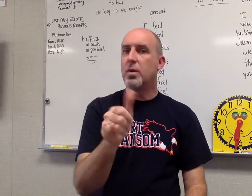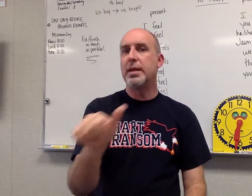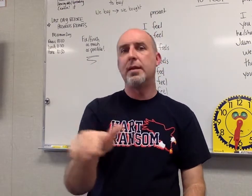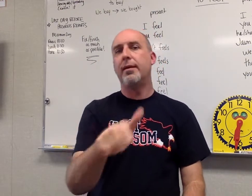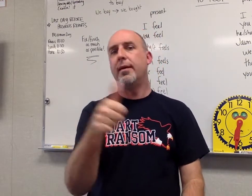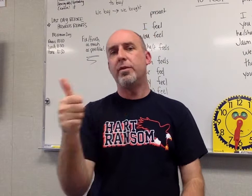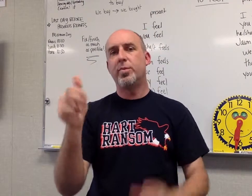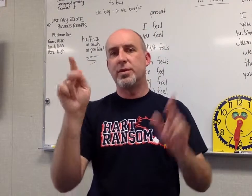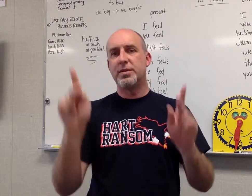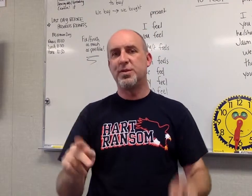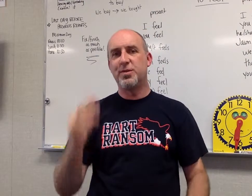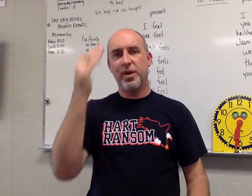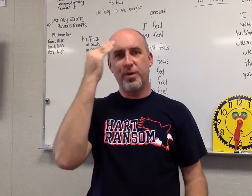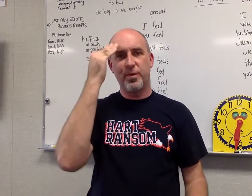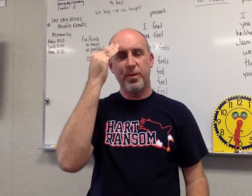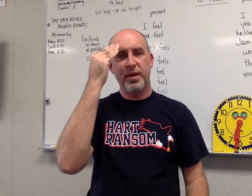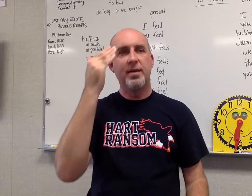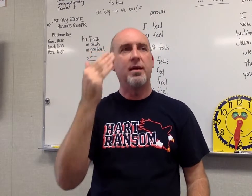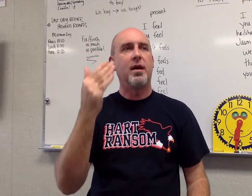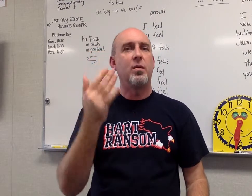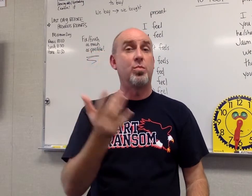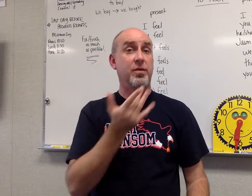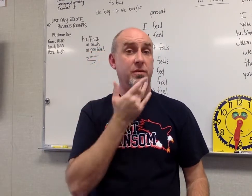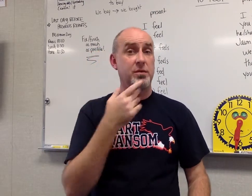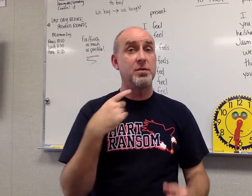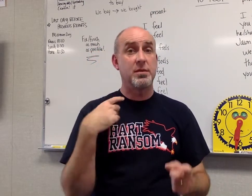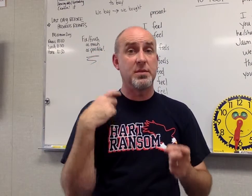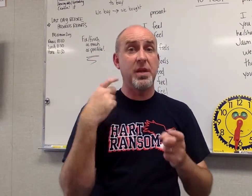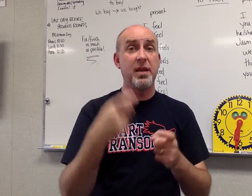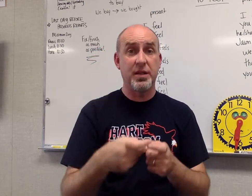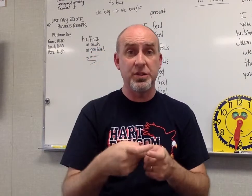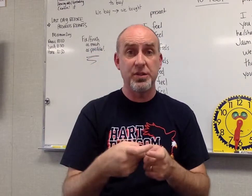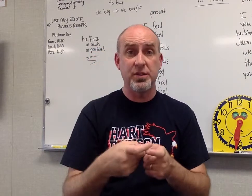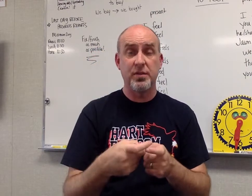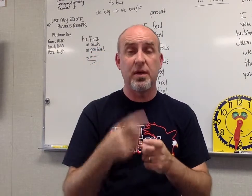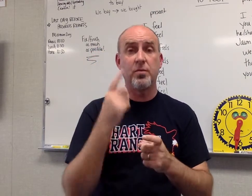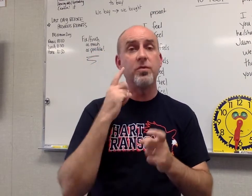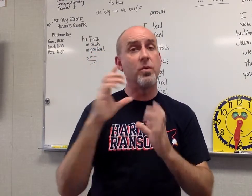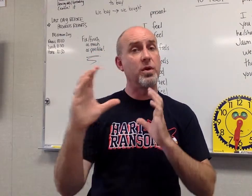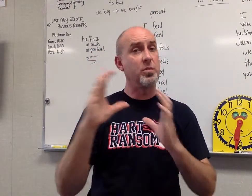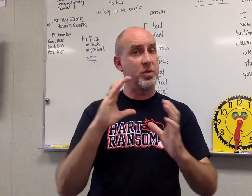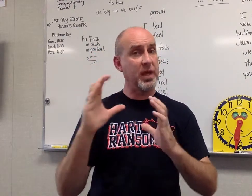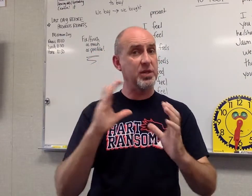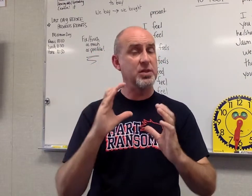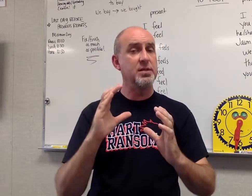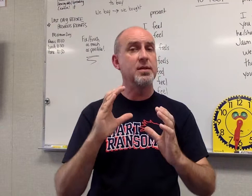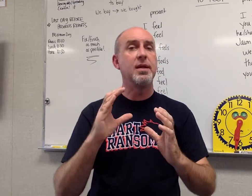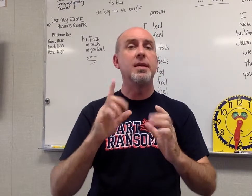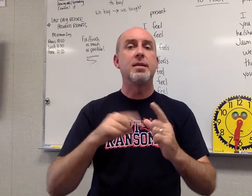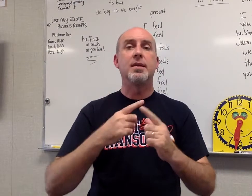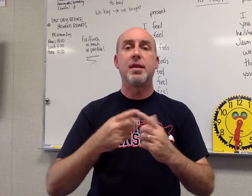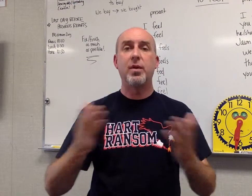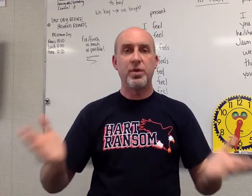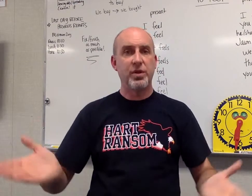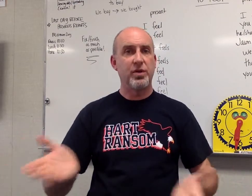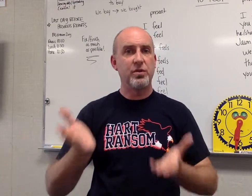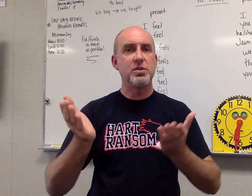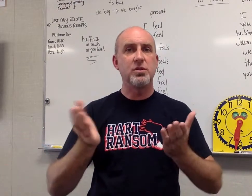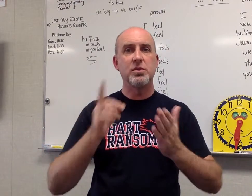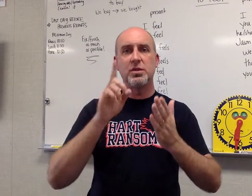any other person you know prefers Spanish for communication, then I would encourage you to